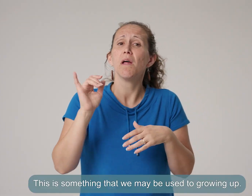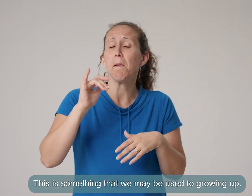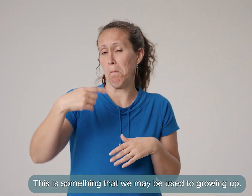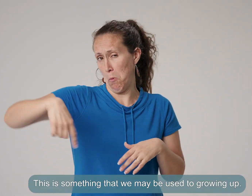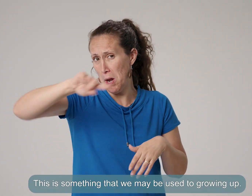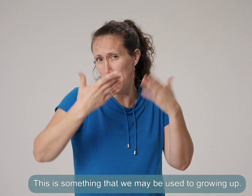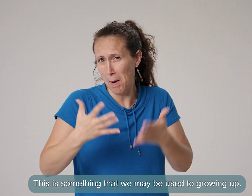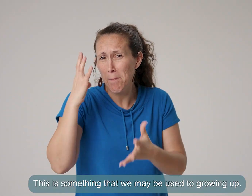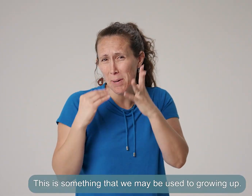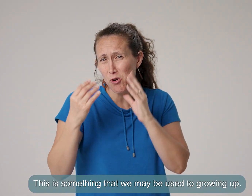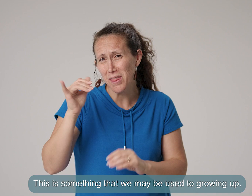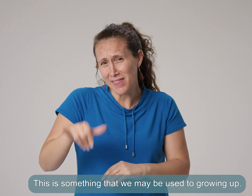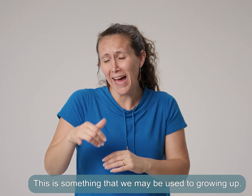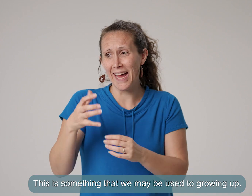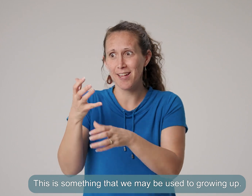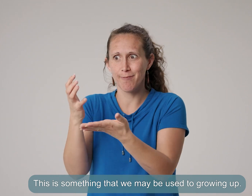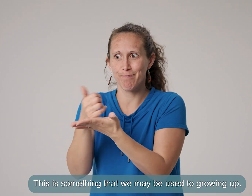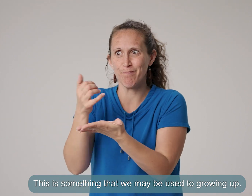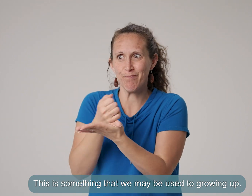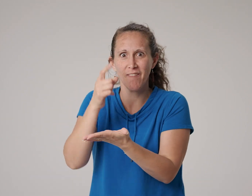This is something that we may be used to growing up.